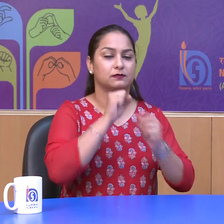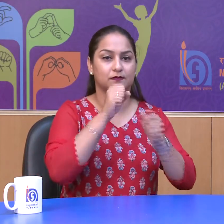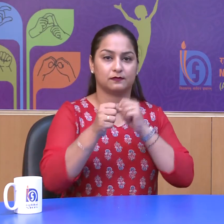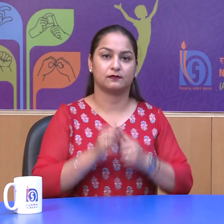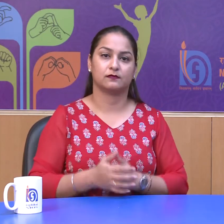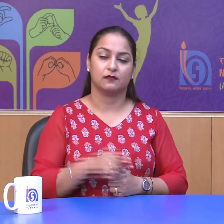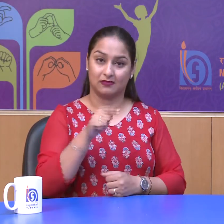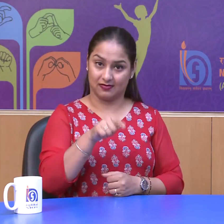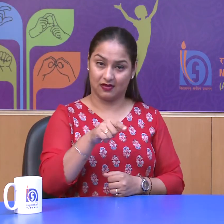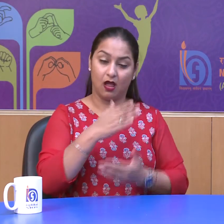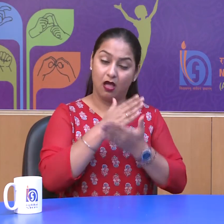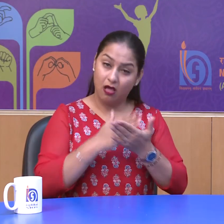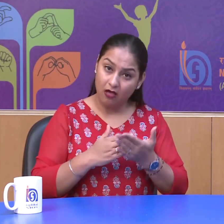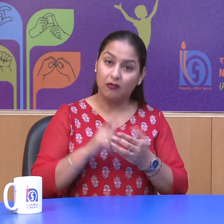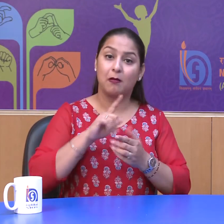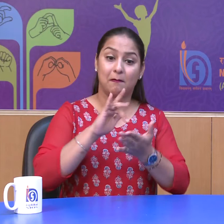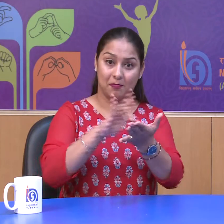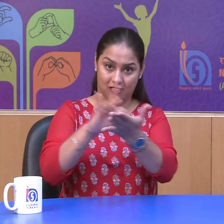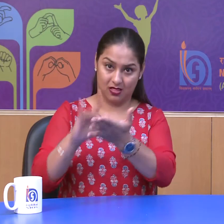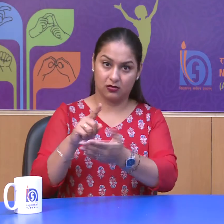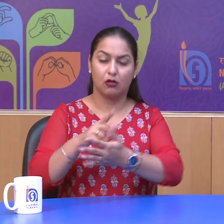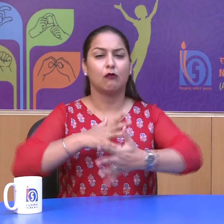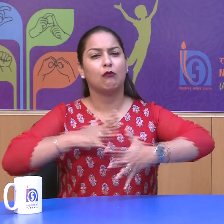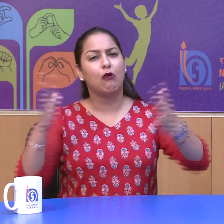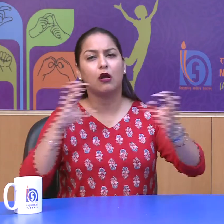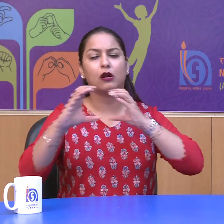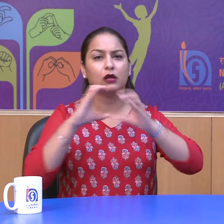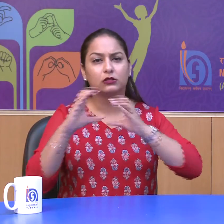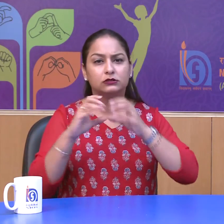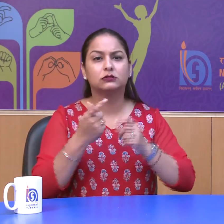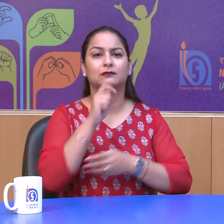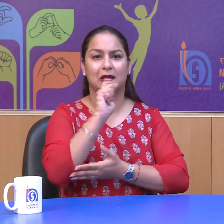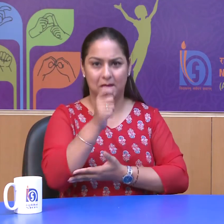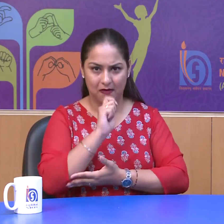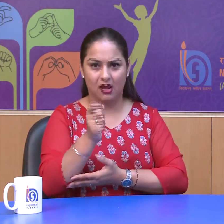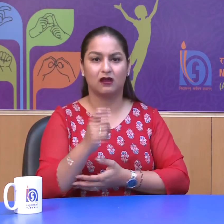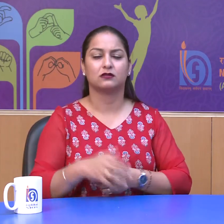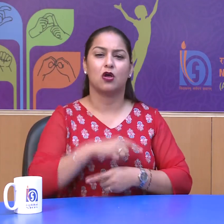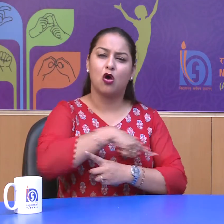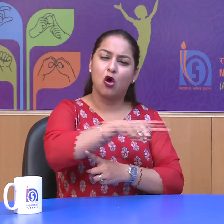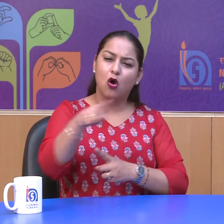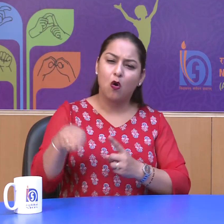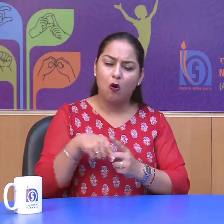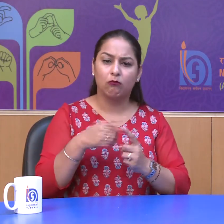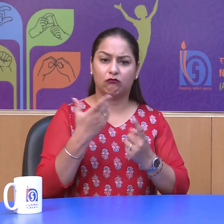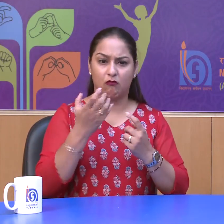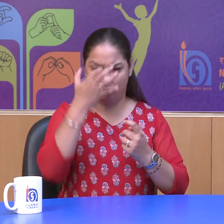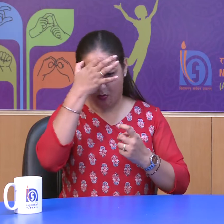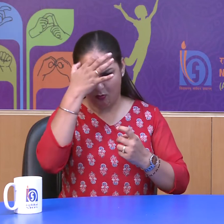These are places where most of the discussions and debates on all the critical issues of public